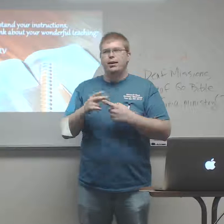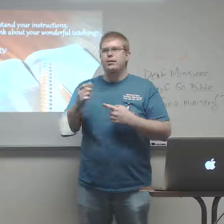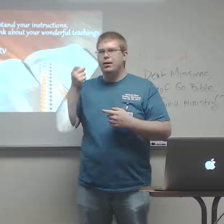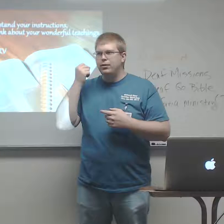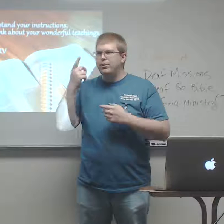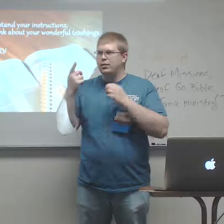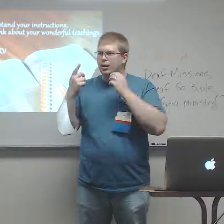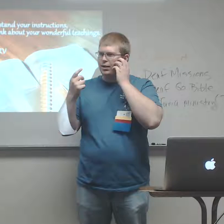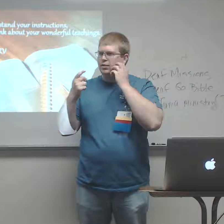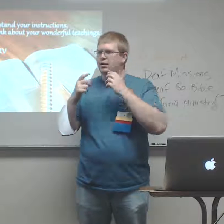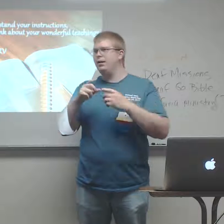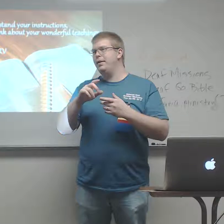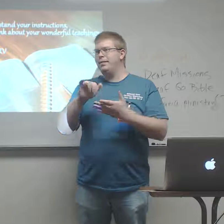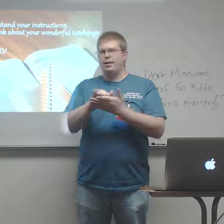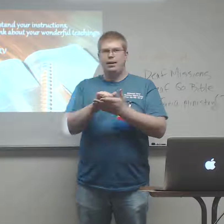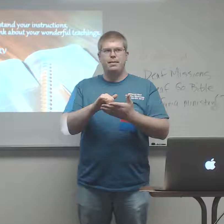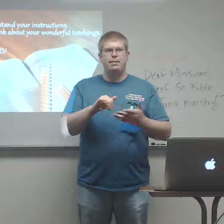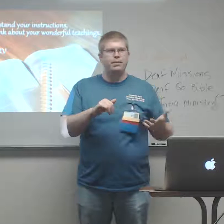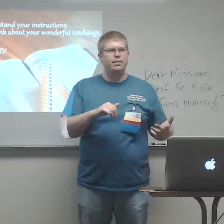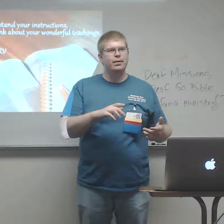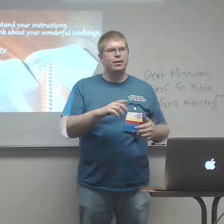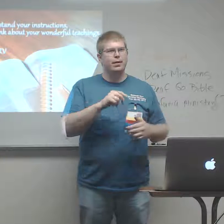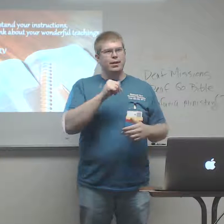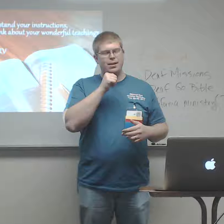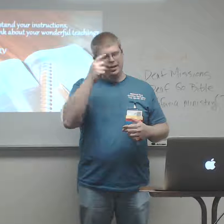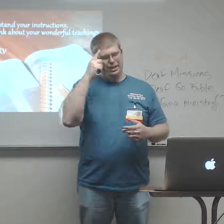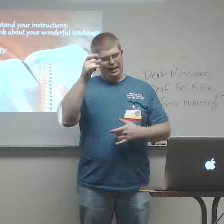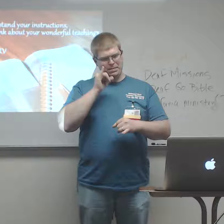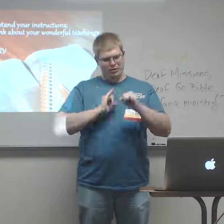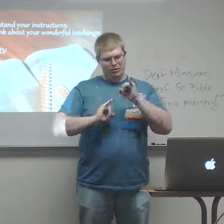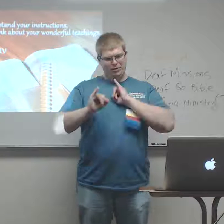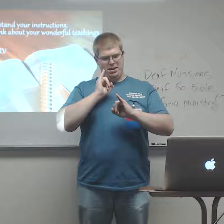to understand that, not think about just me,